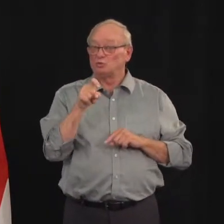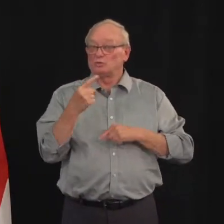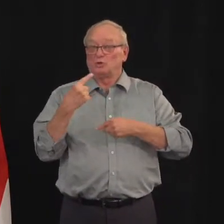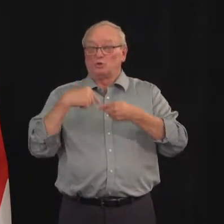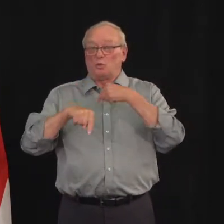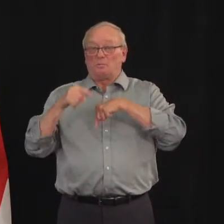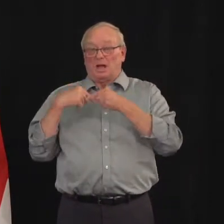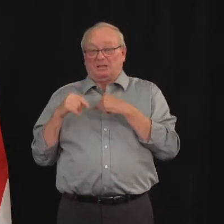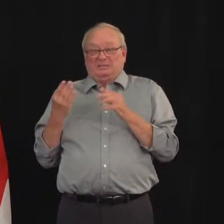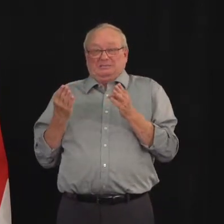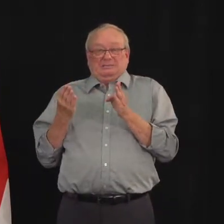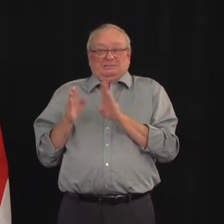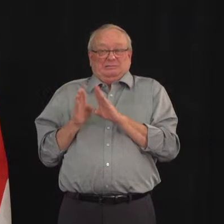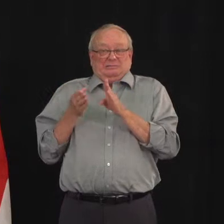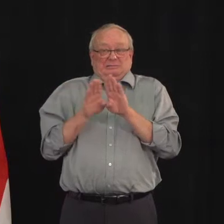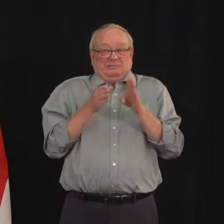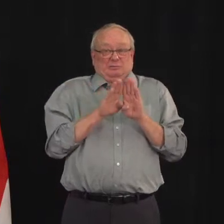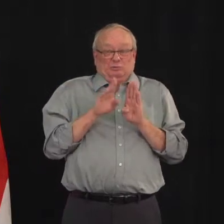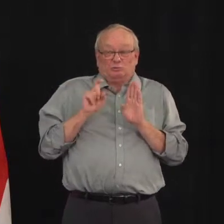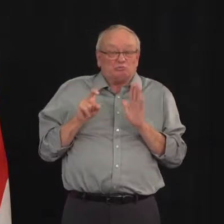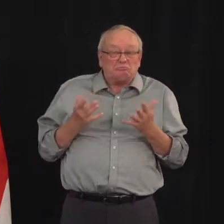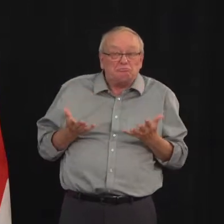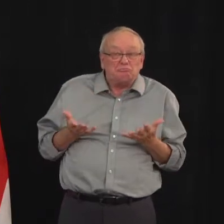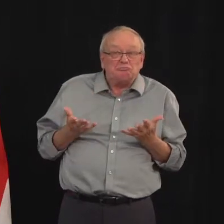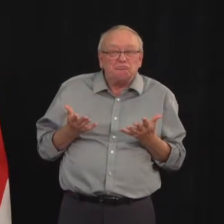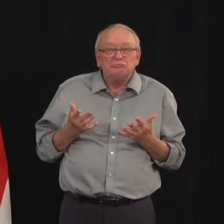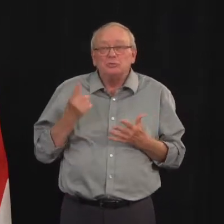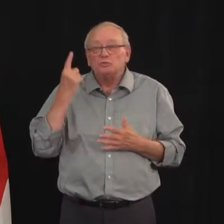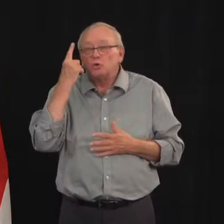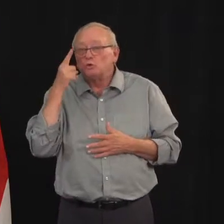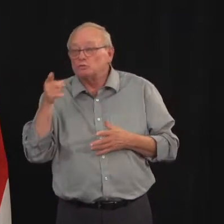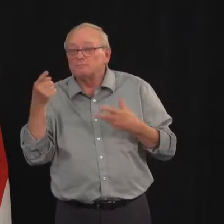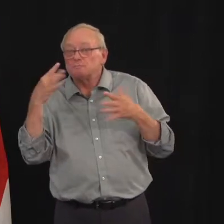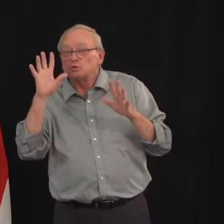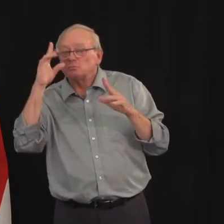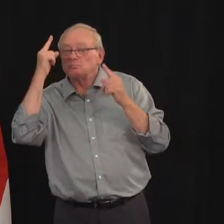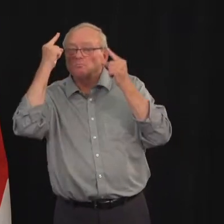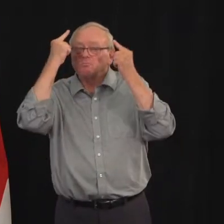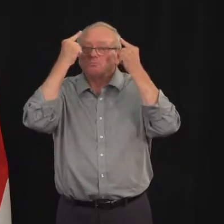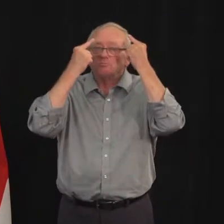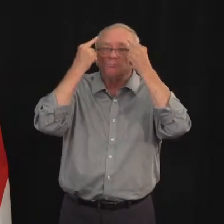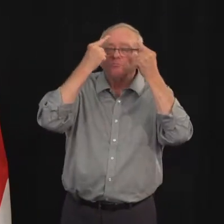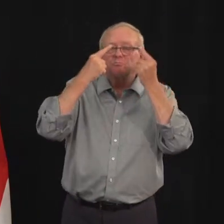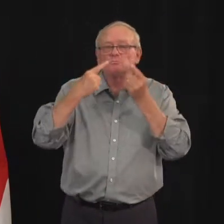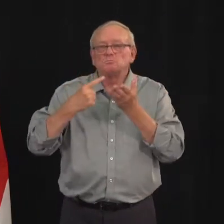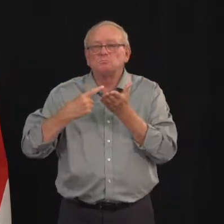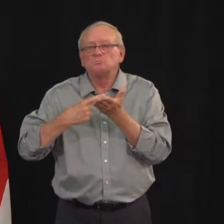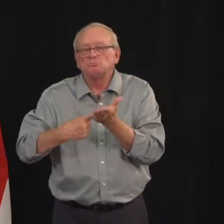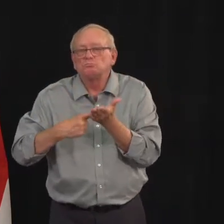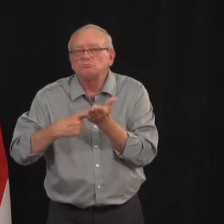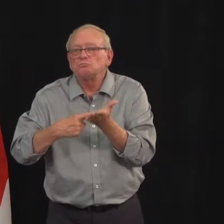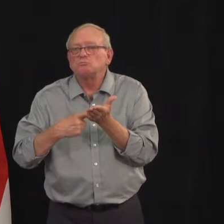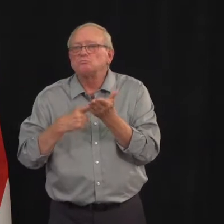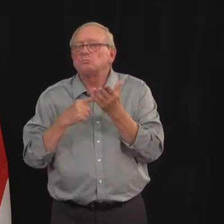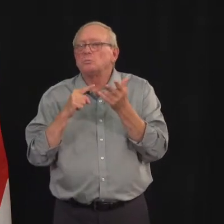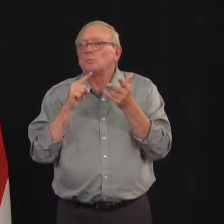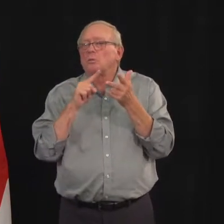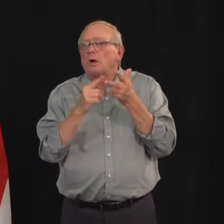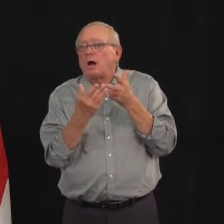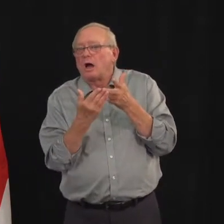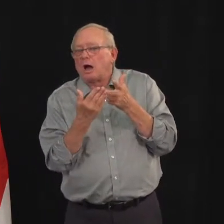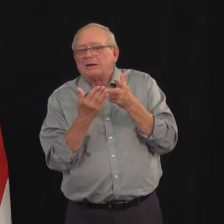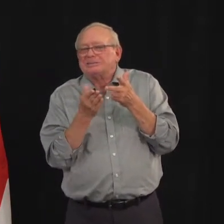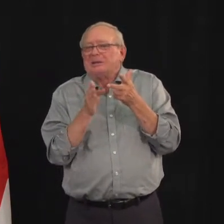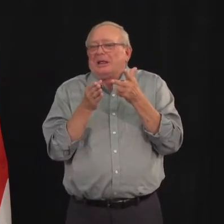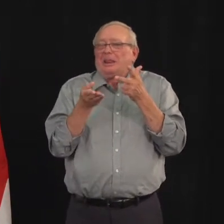bit, and whether there's been any discussions around that topic at this time. One of the things that we looked at when we were moving